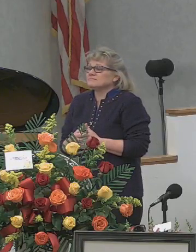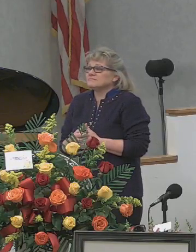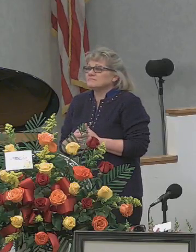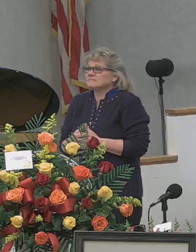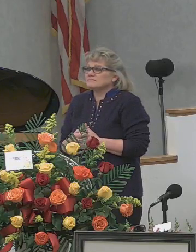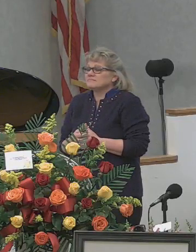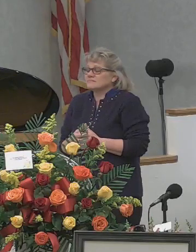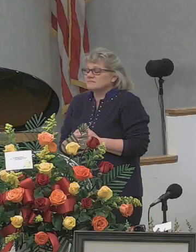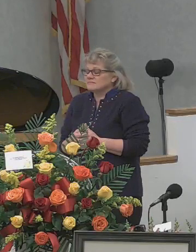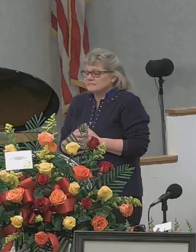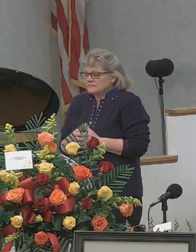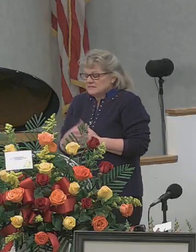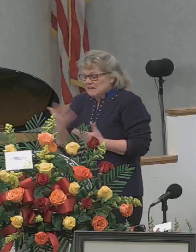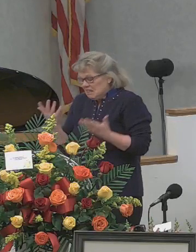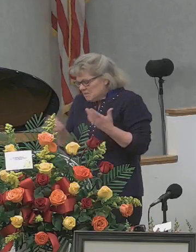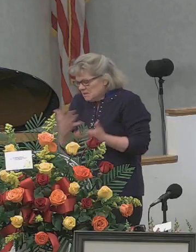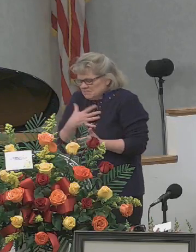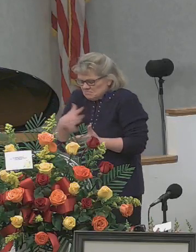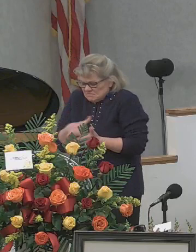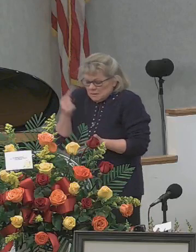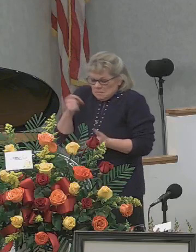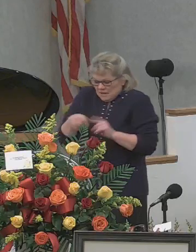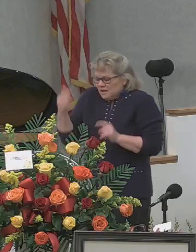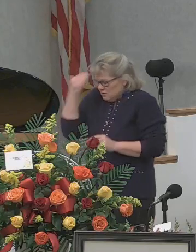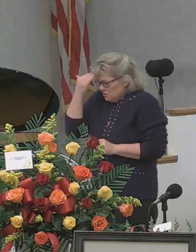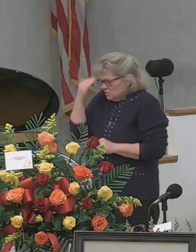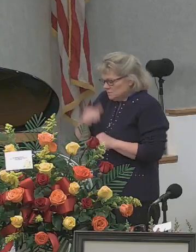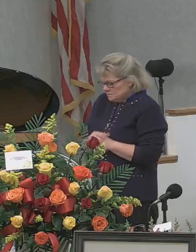Kind of, we took it for granted.